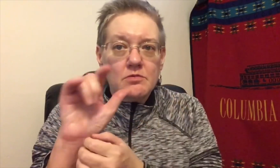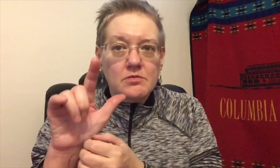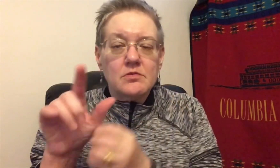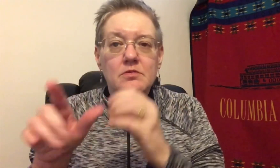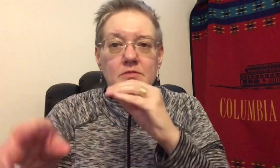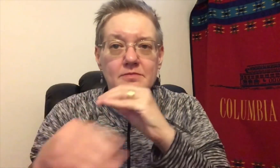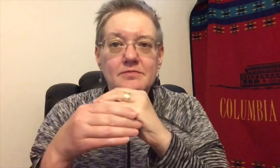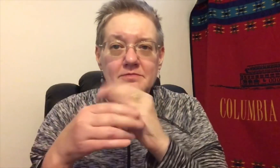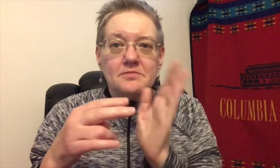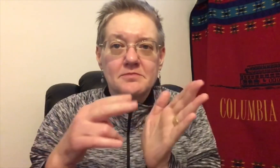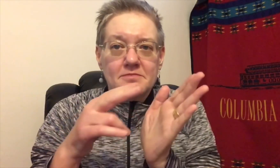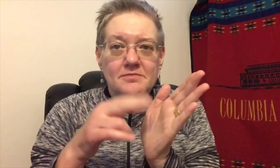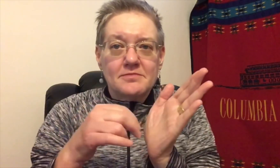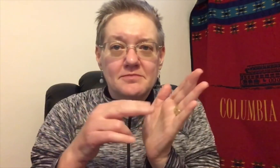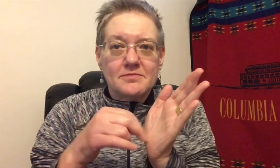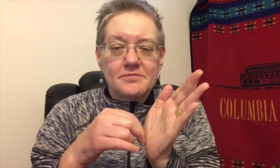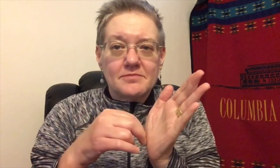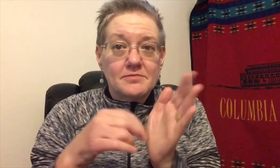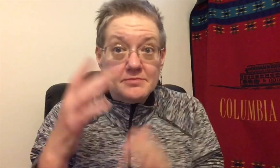some fat, some oil or some butter.